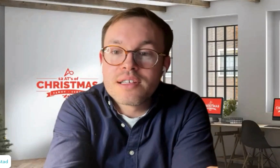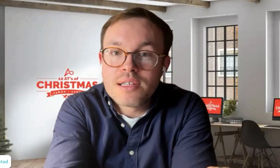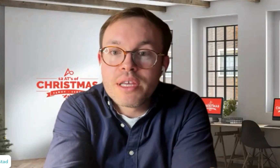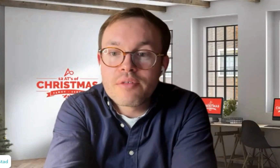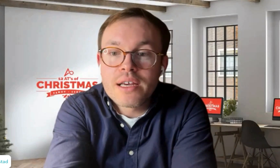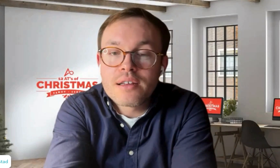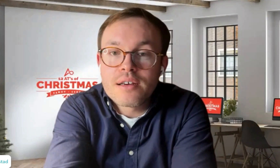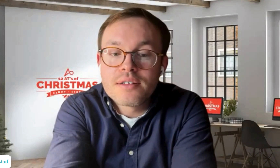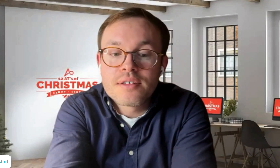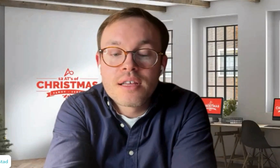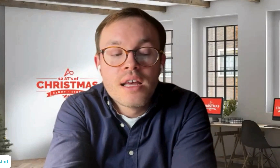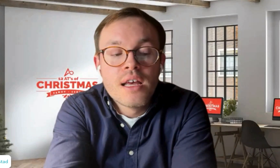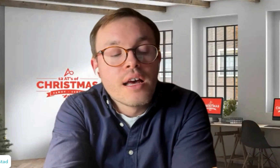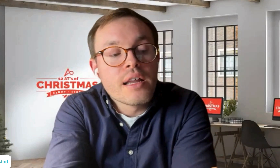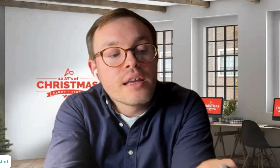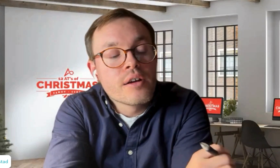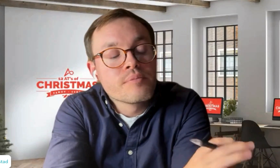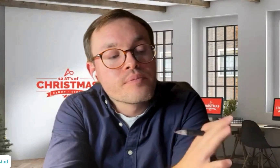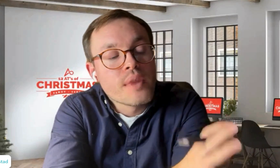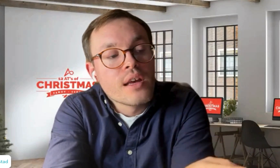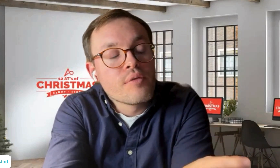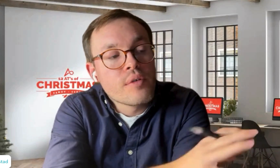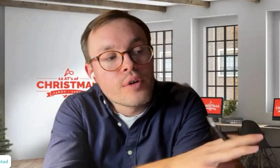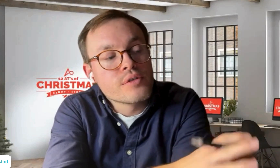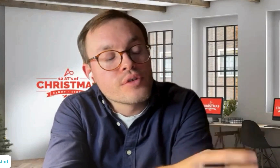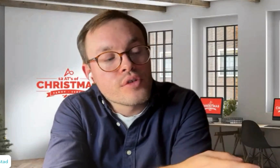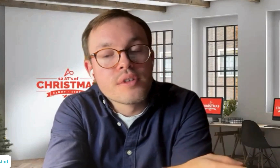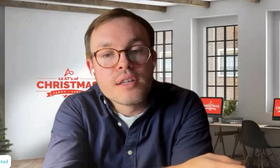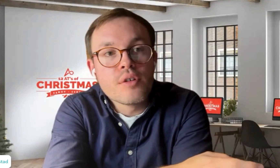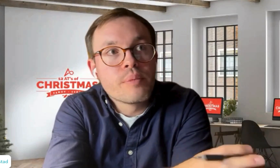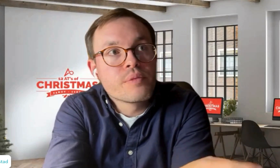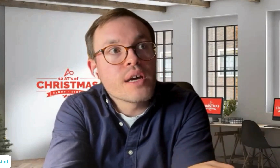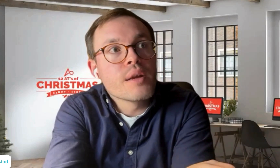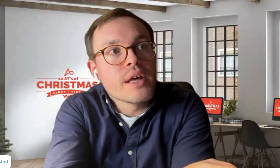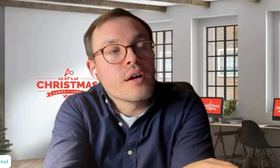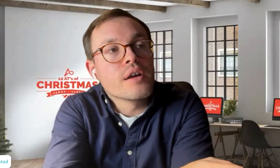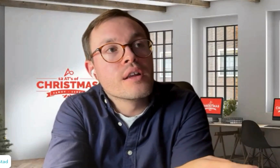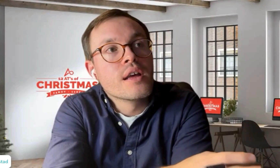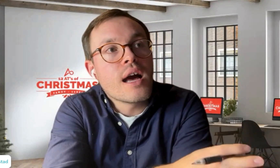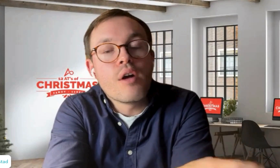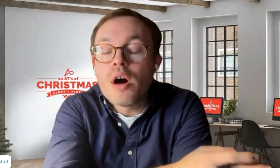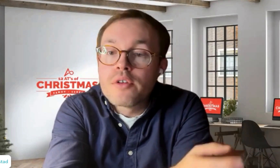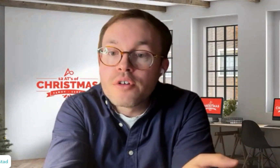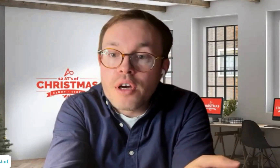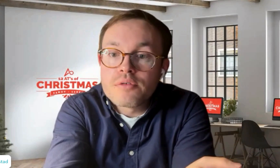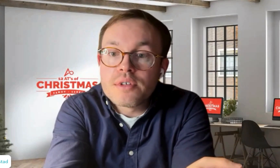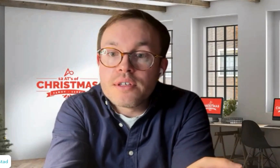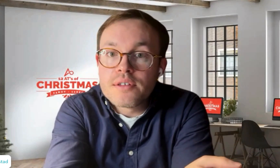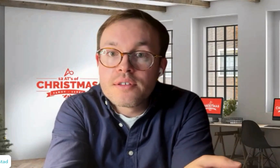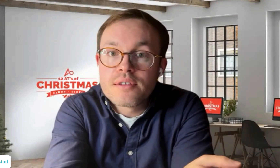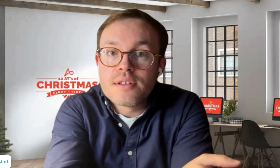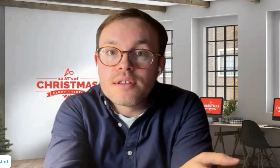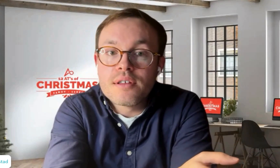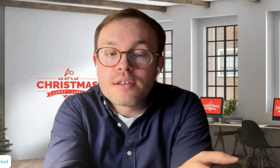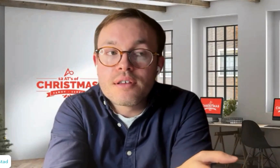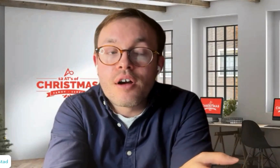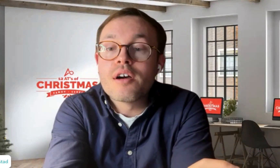being recognized. And here, if I were just to continue a tiny bit on how other countries are ahead